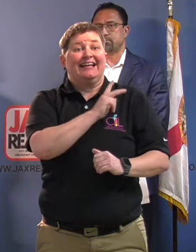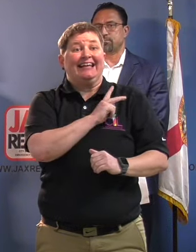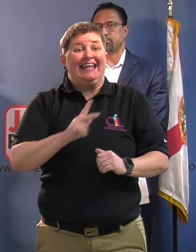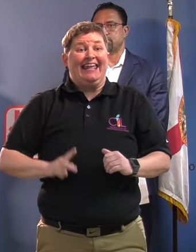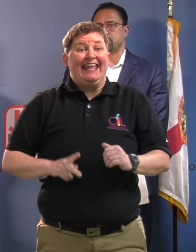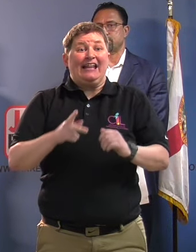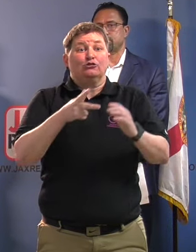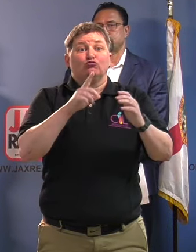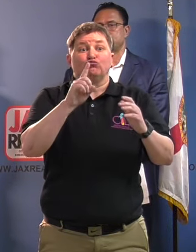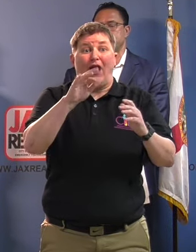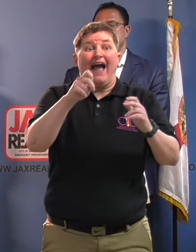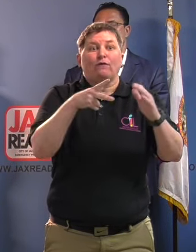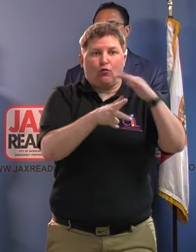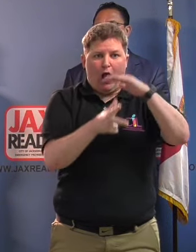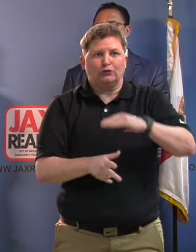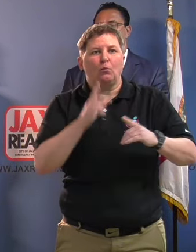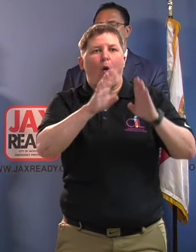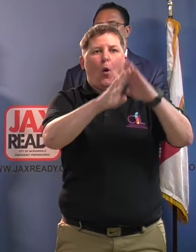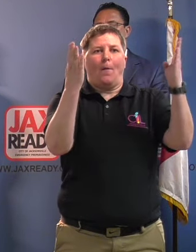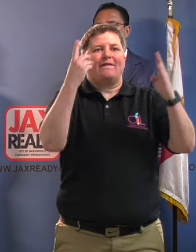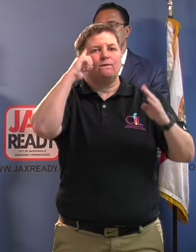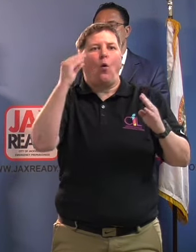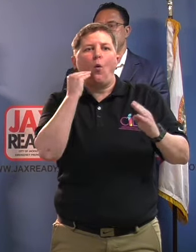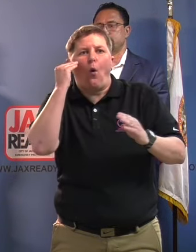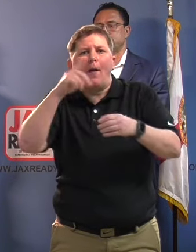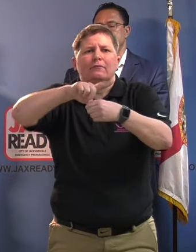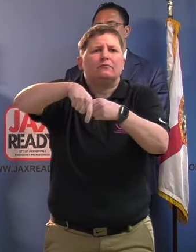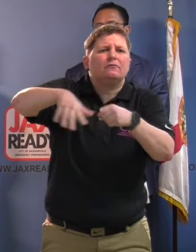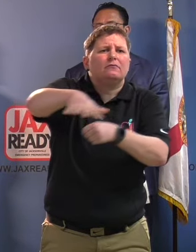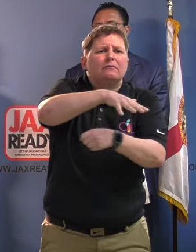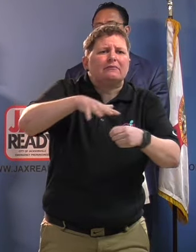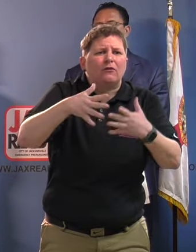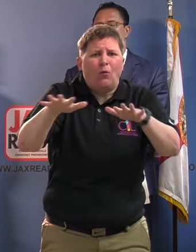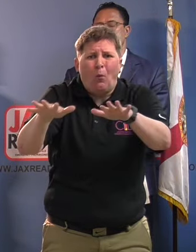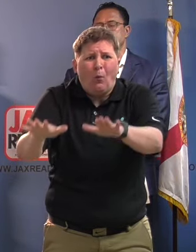public for residential parking. So if you live in a low-lying area